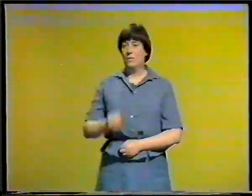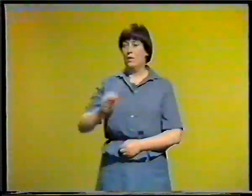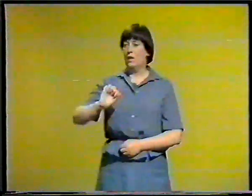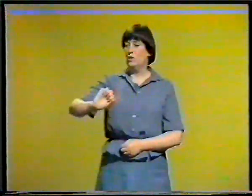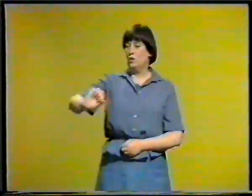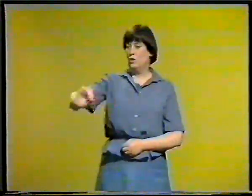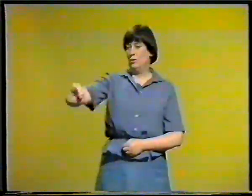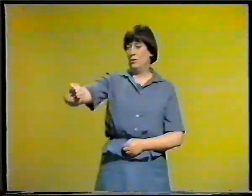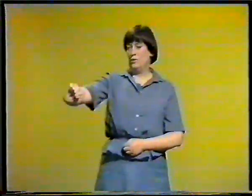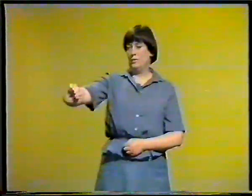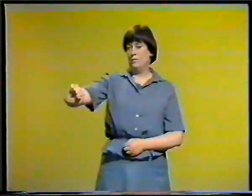And yours.